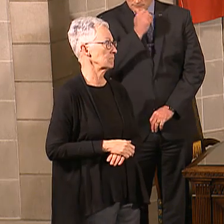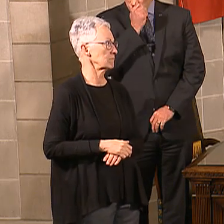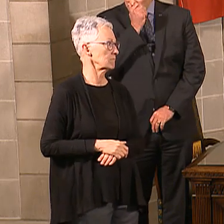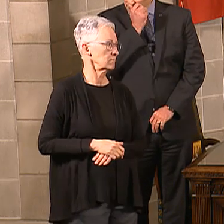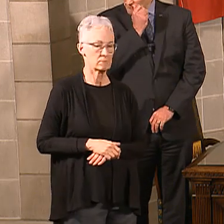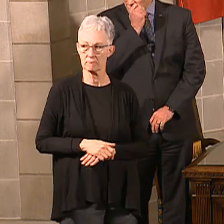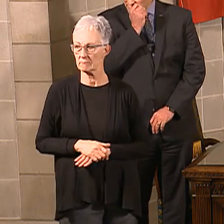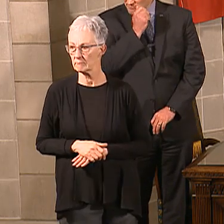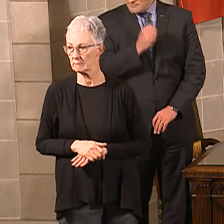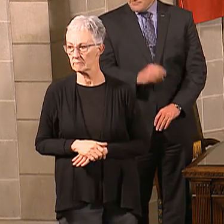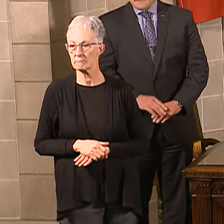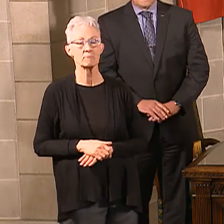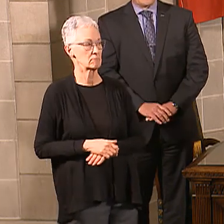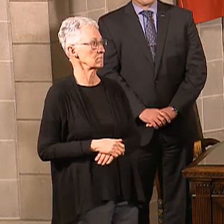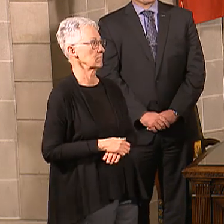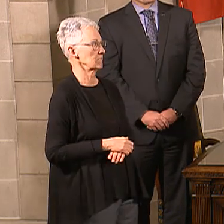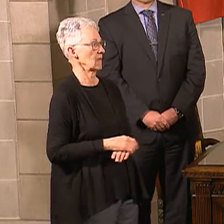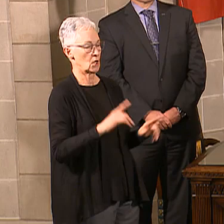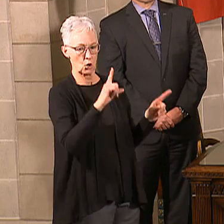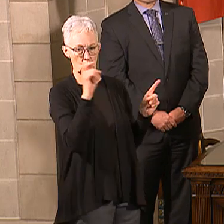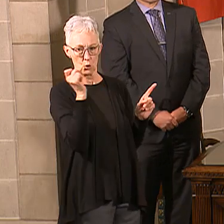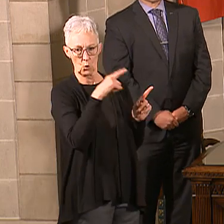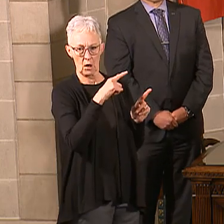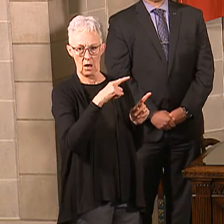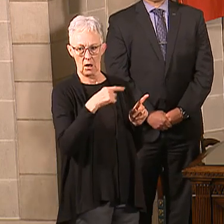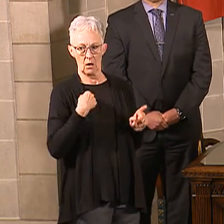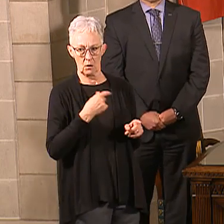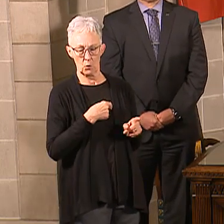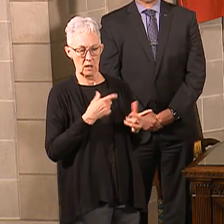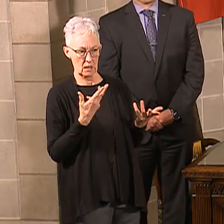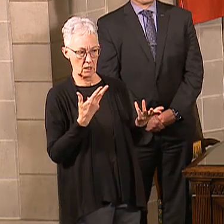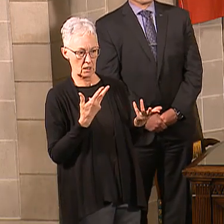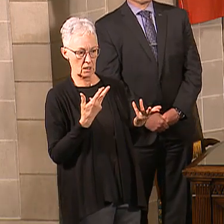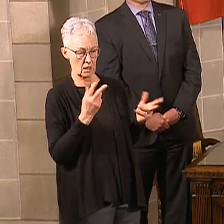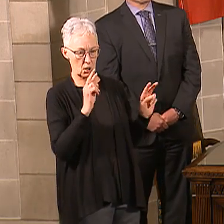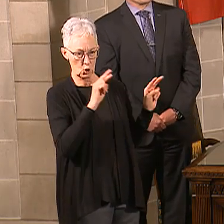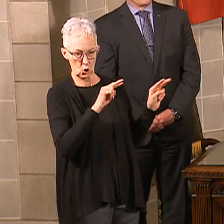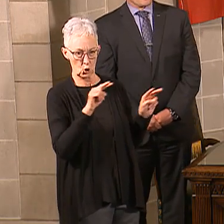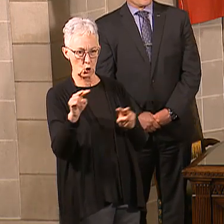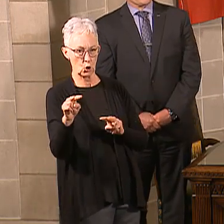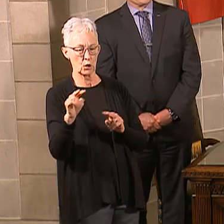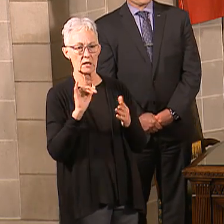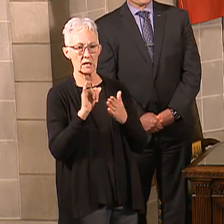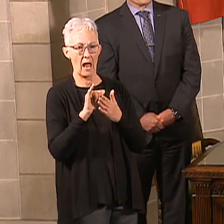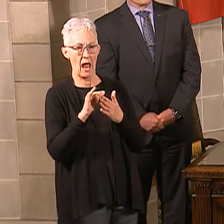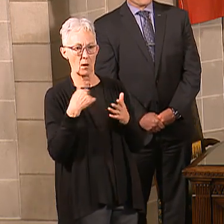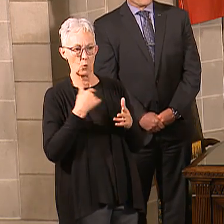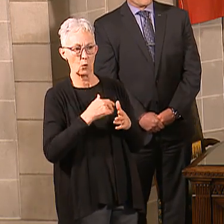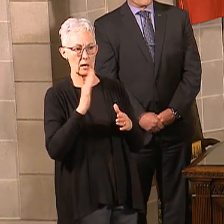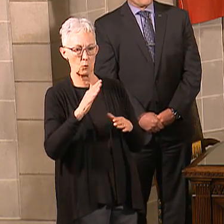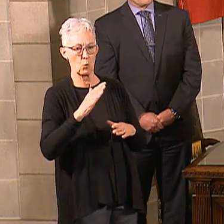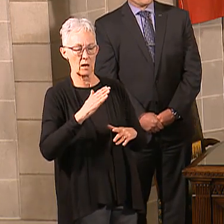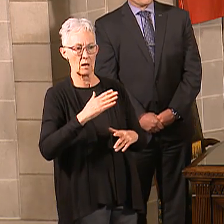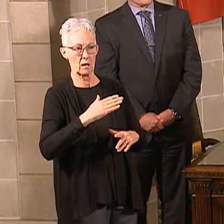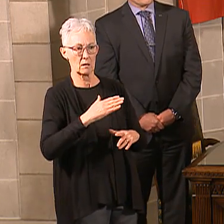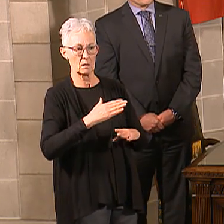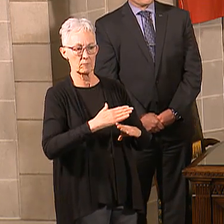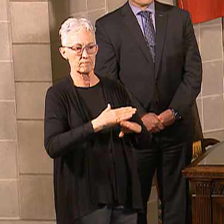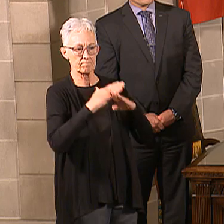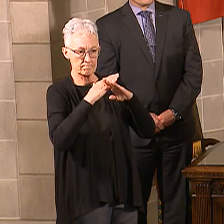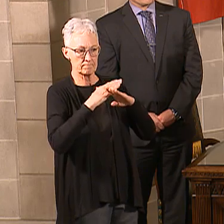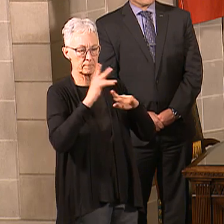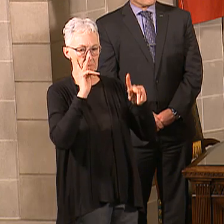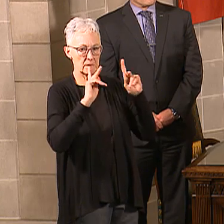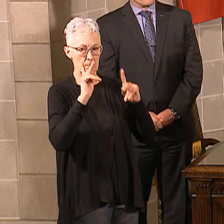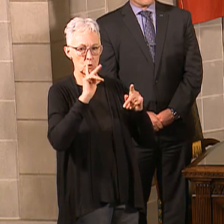On evictions? On evictions? Yes, so the question was, are we looking at putting a moratorium on evictions? And the answer is yes, we are looking at that to see